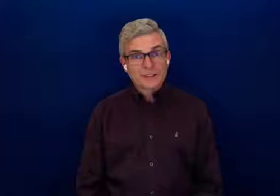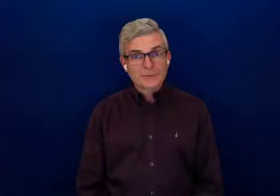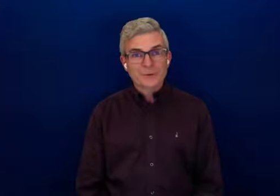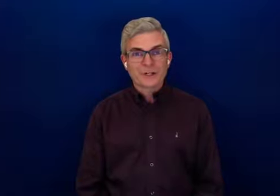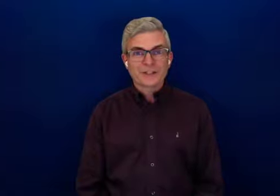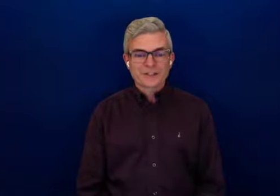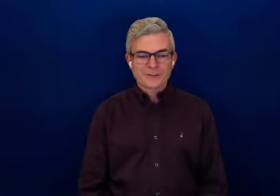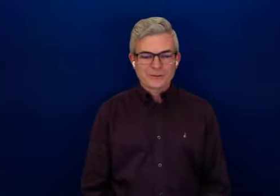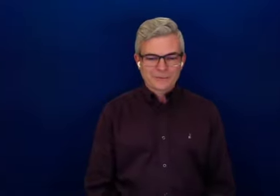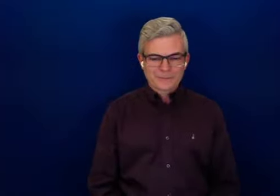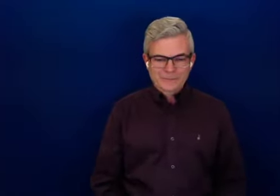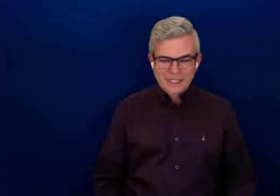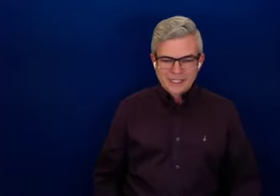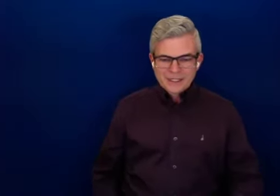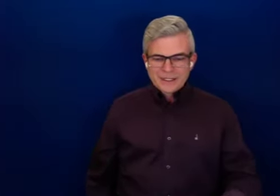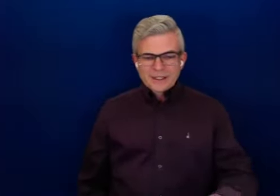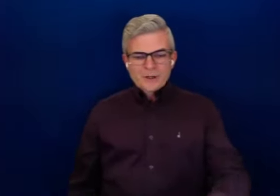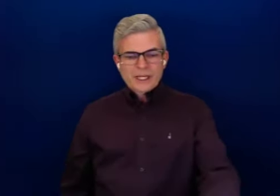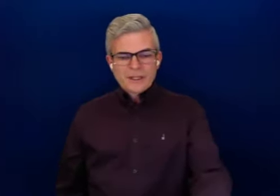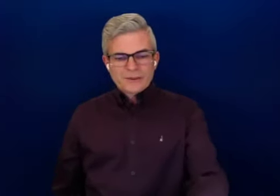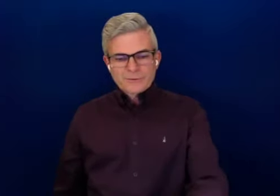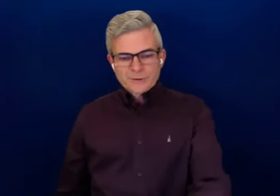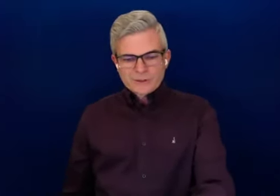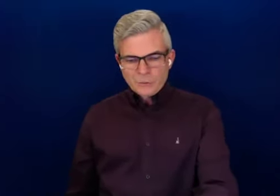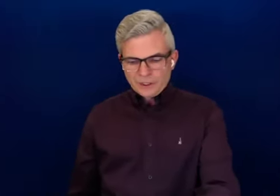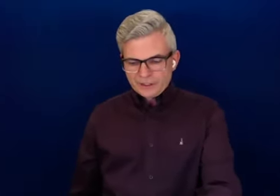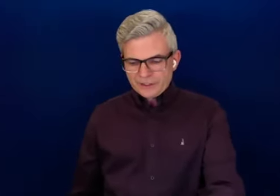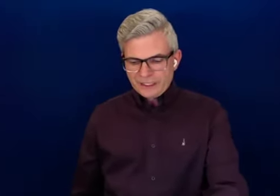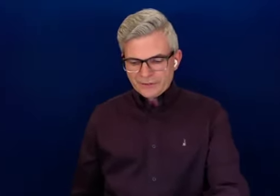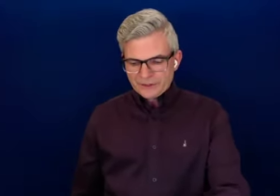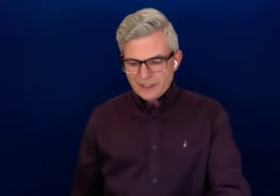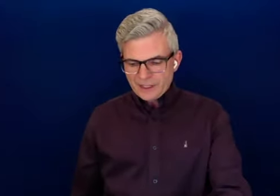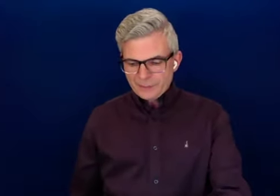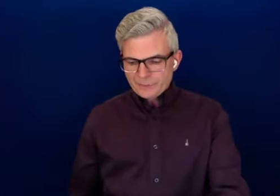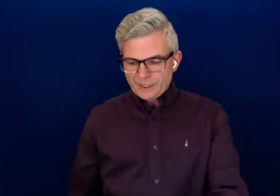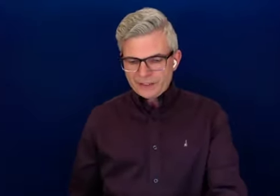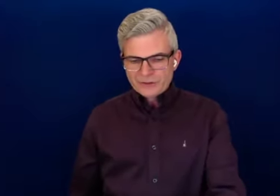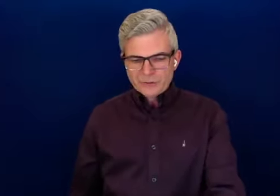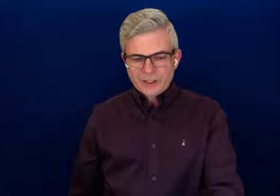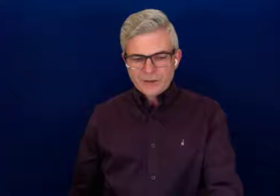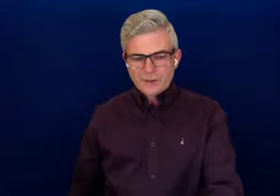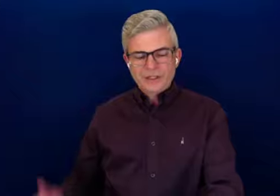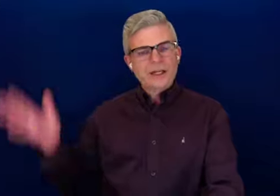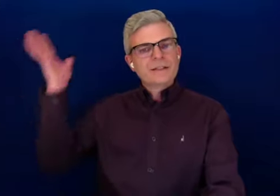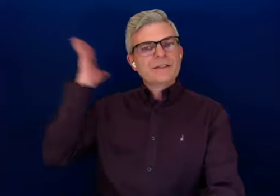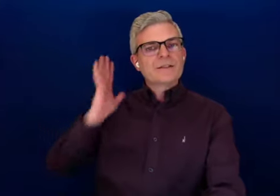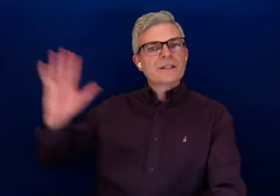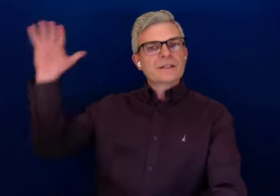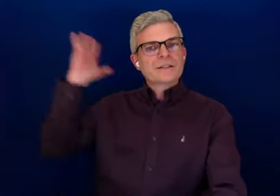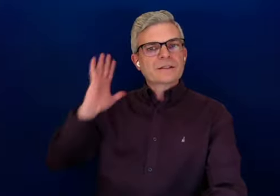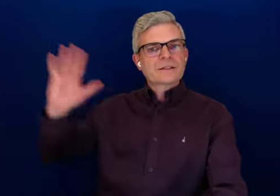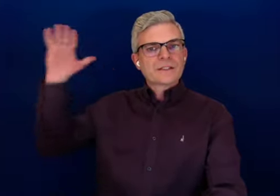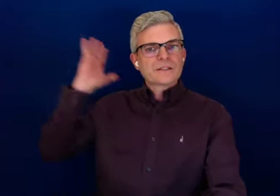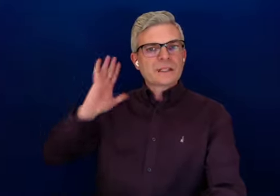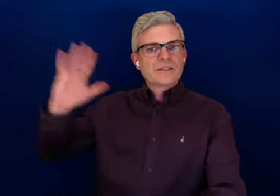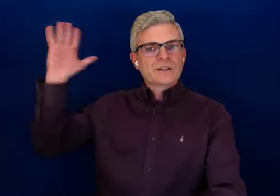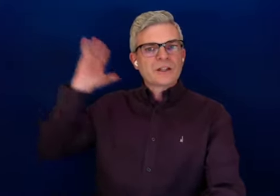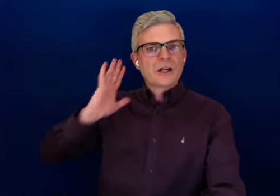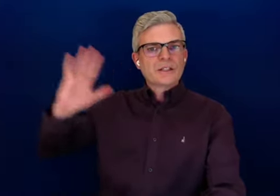will want to use. Okay, the first one at the top of page 339 is this. This means a long